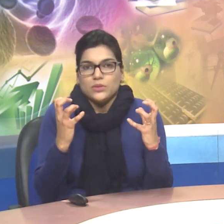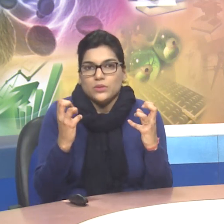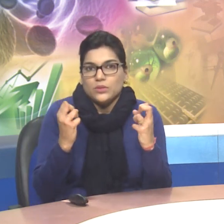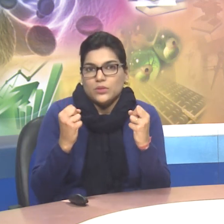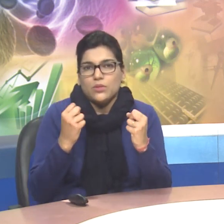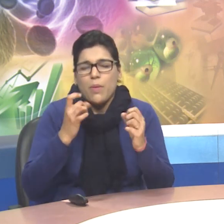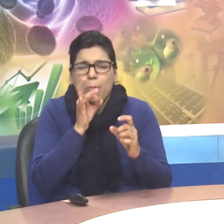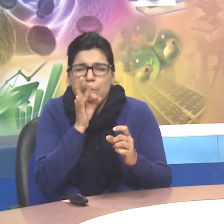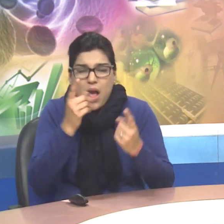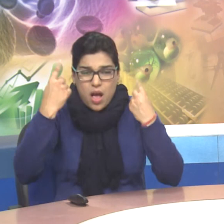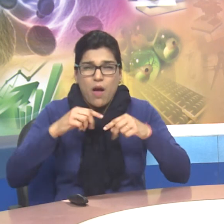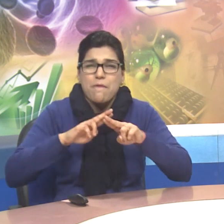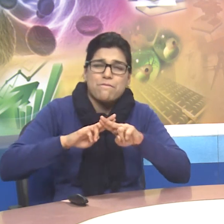She didn't hear me